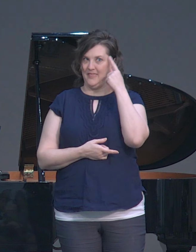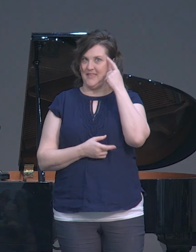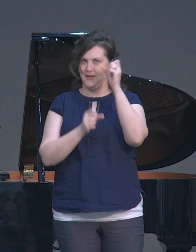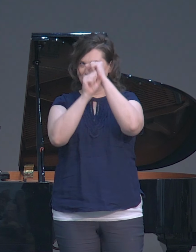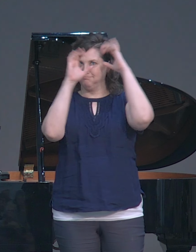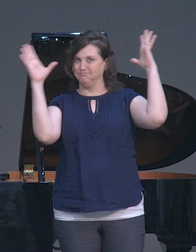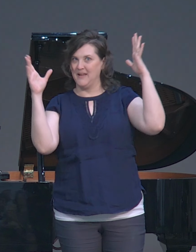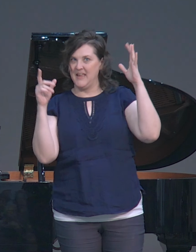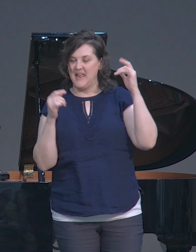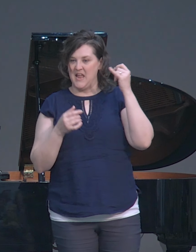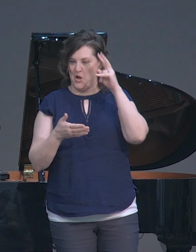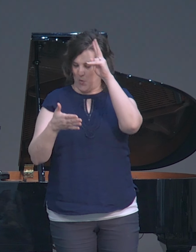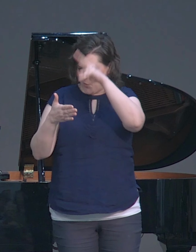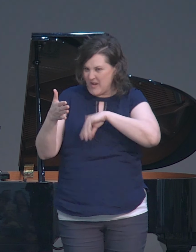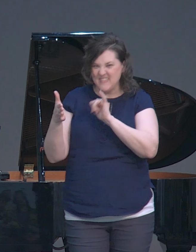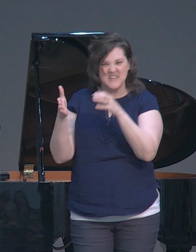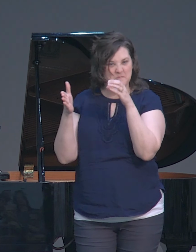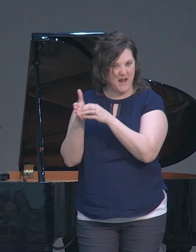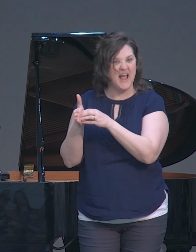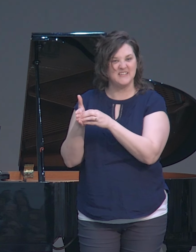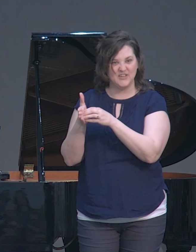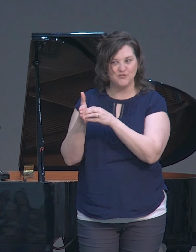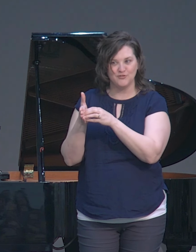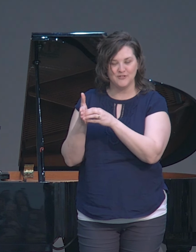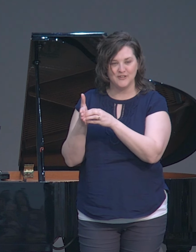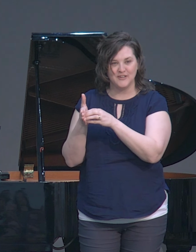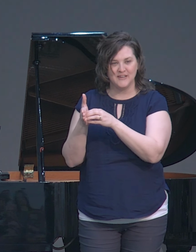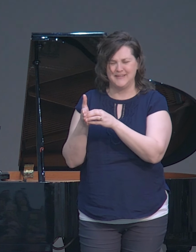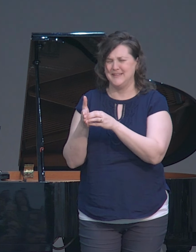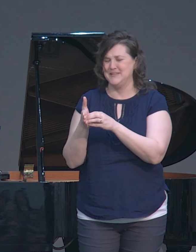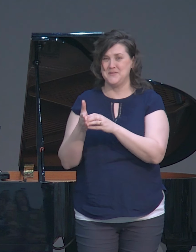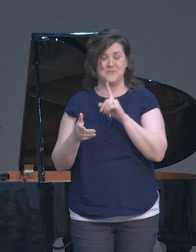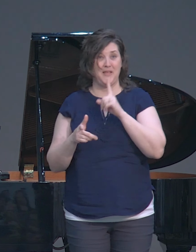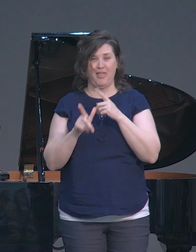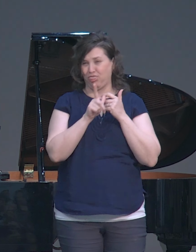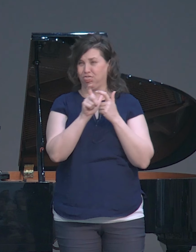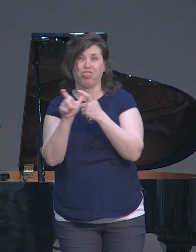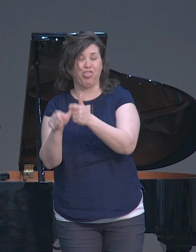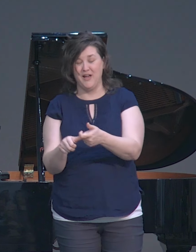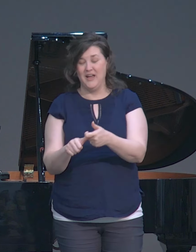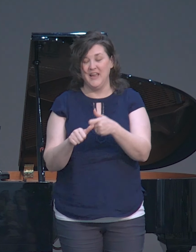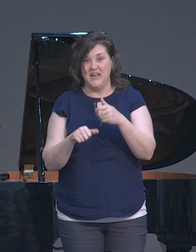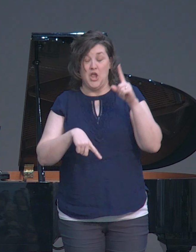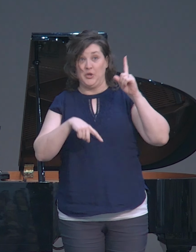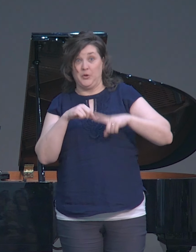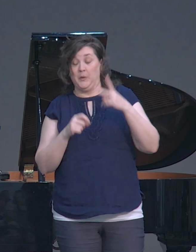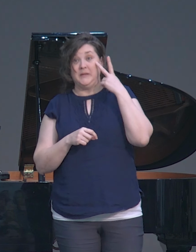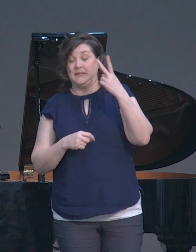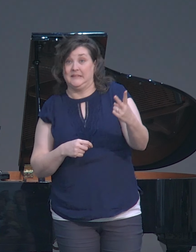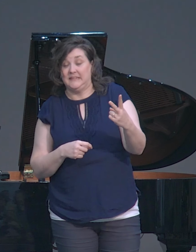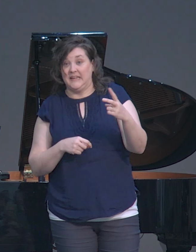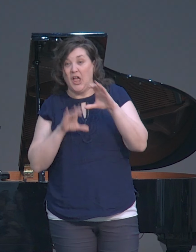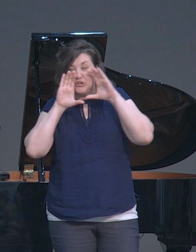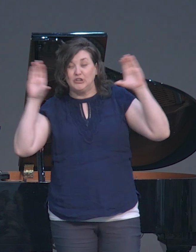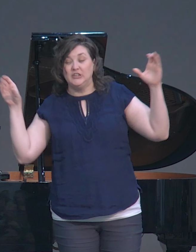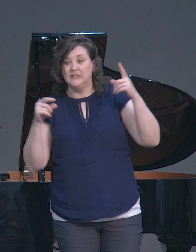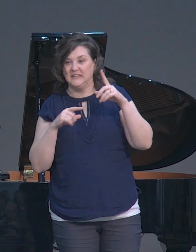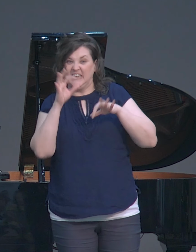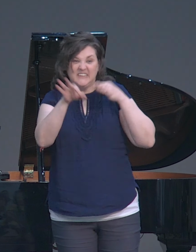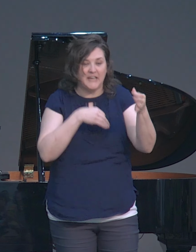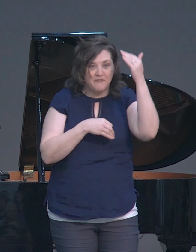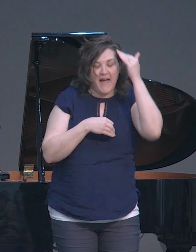I read this passage. Just running blindly with it's a log for a head.